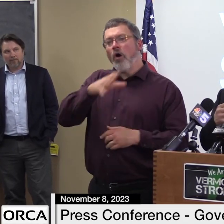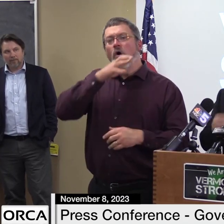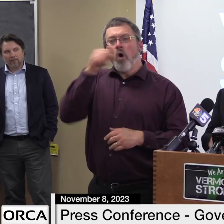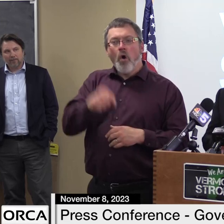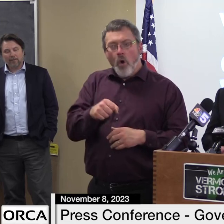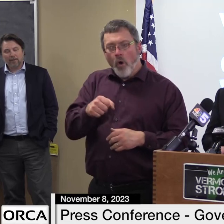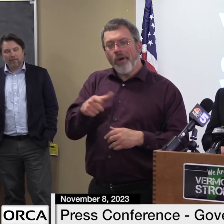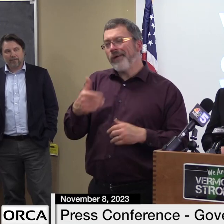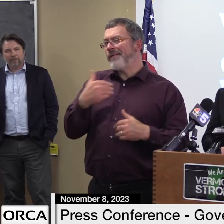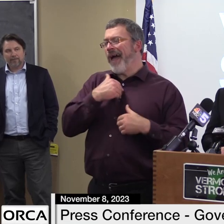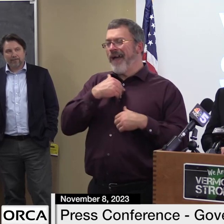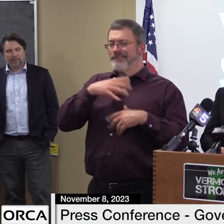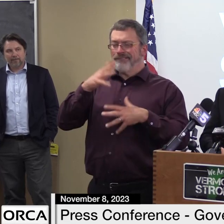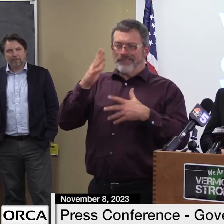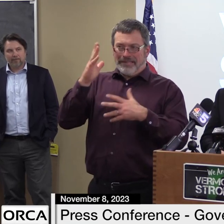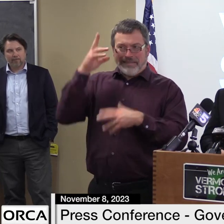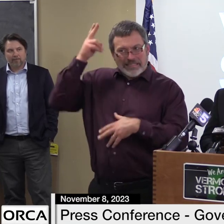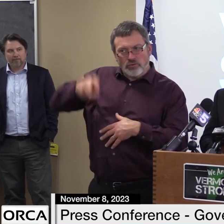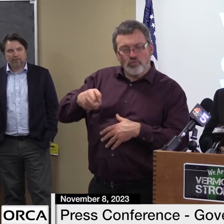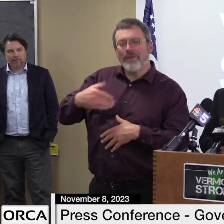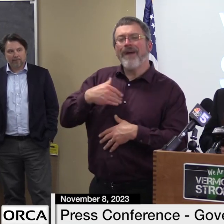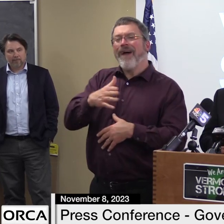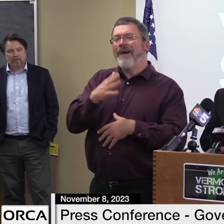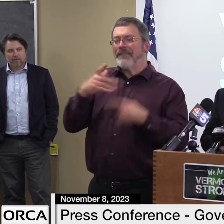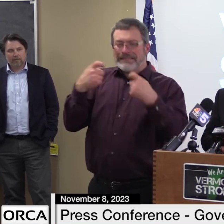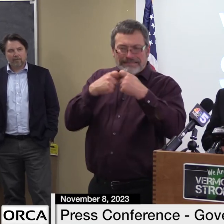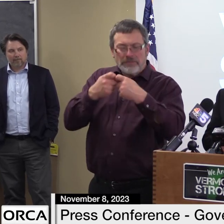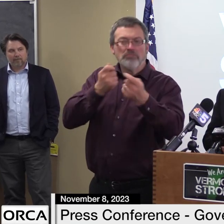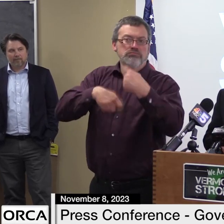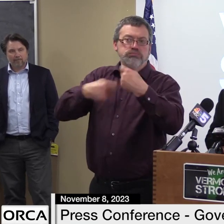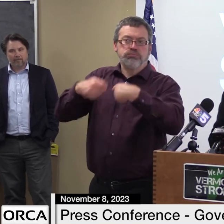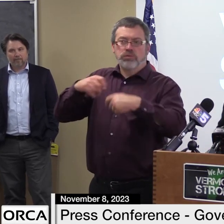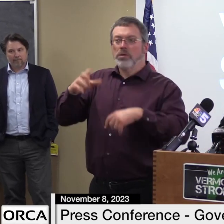or three units, but it's vastly more cost effective.